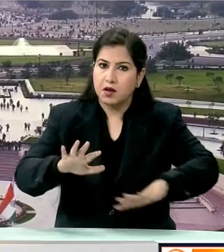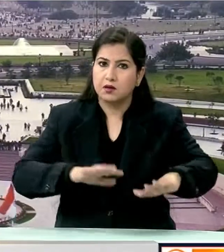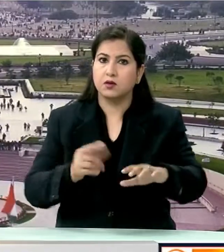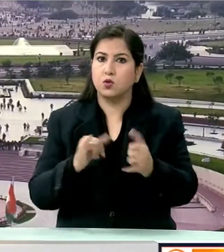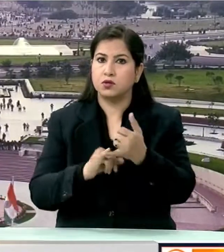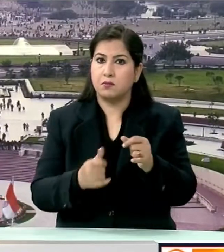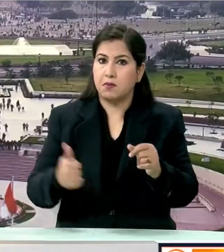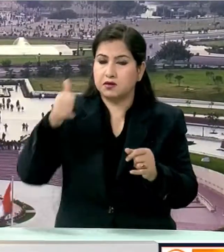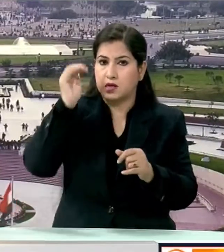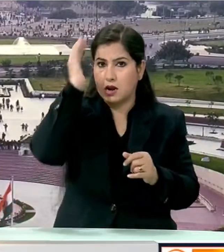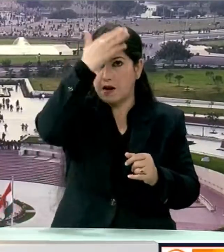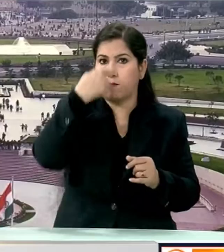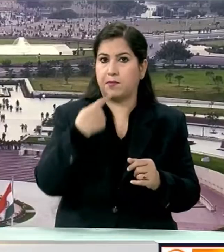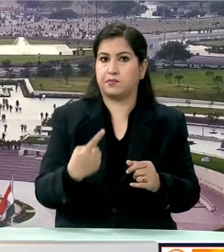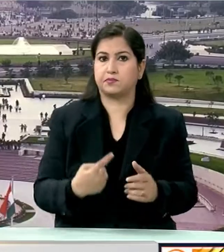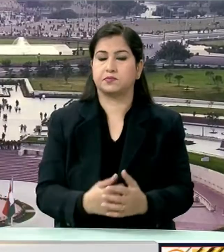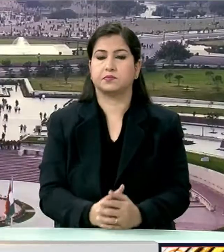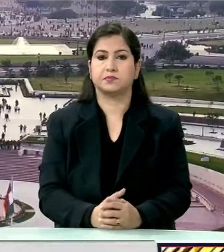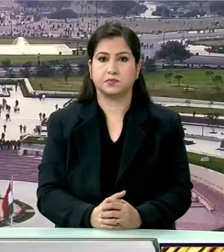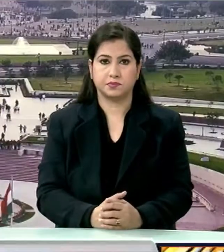US President Donald Trump.